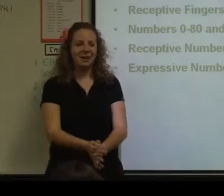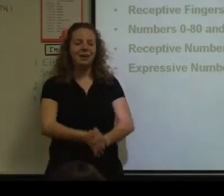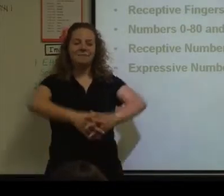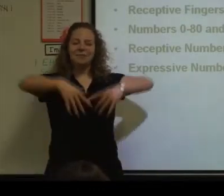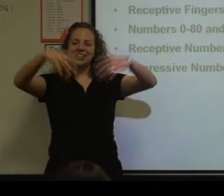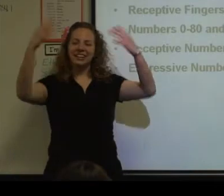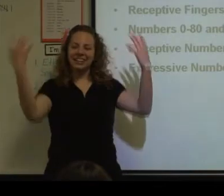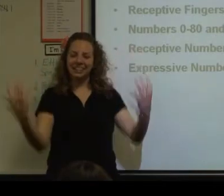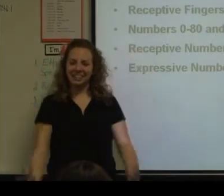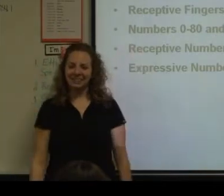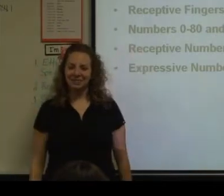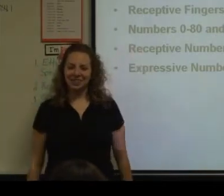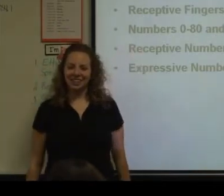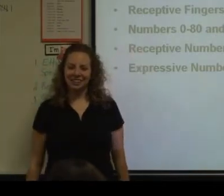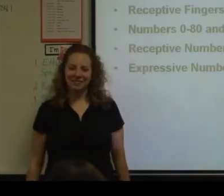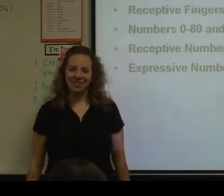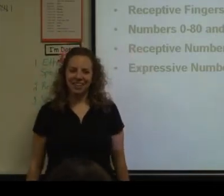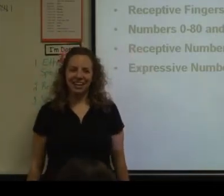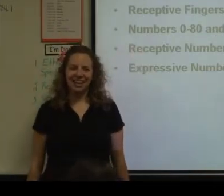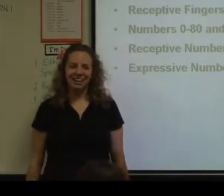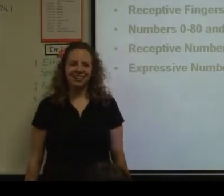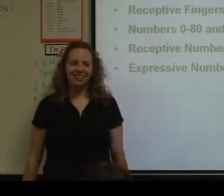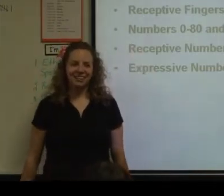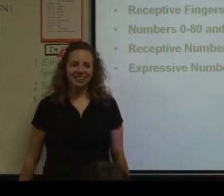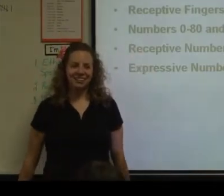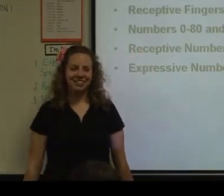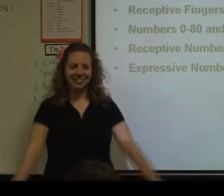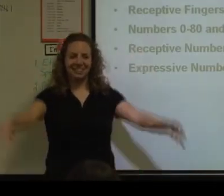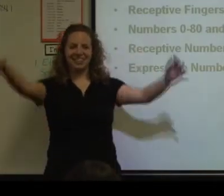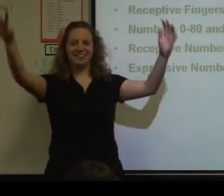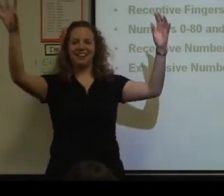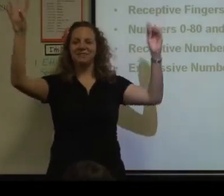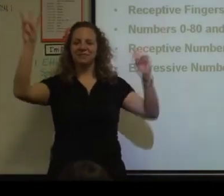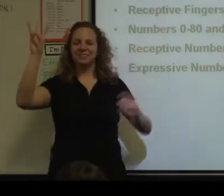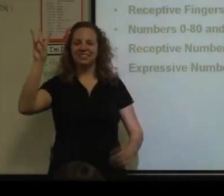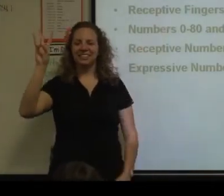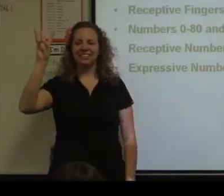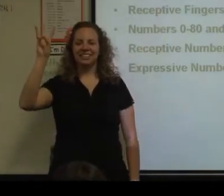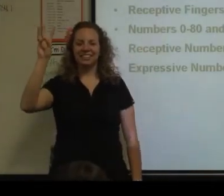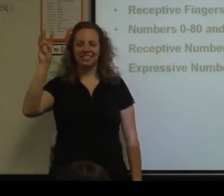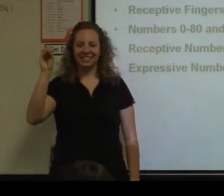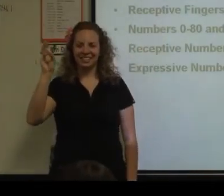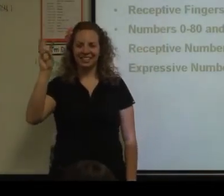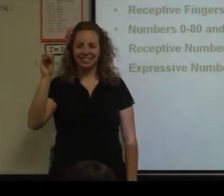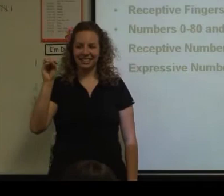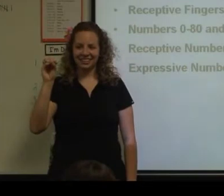Okay. Breathe. Put your hands there for a second. We're going to start at 60. Okay, ready? 60. 60.